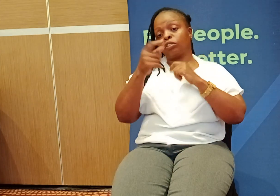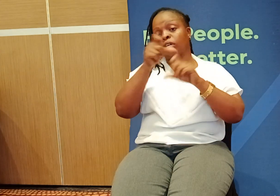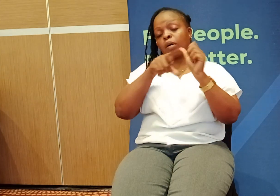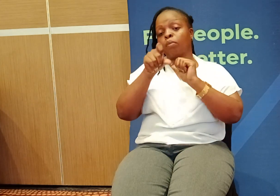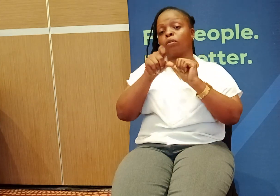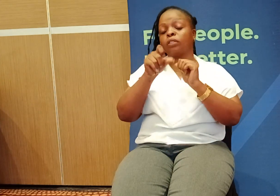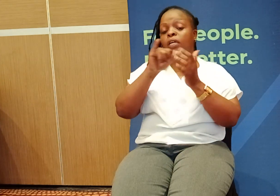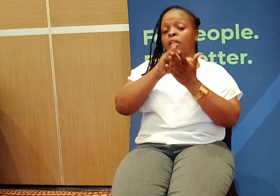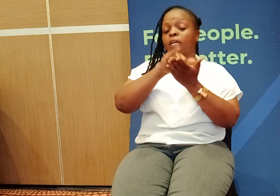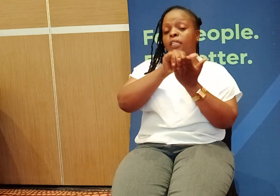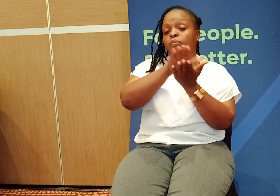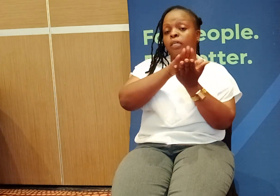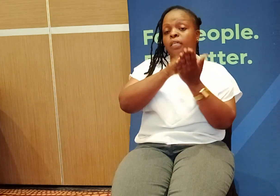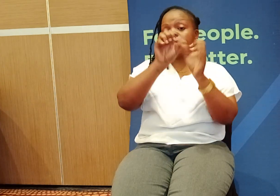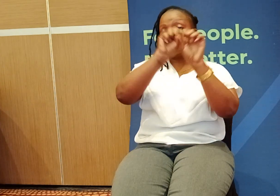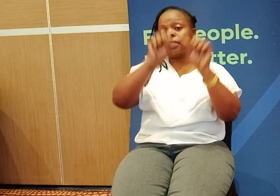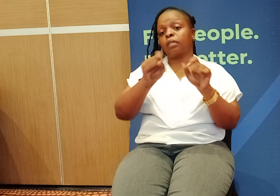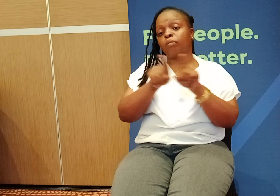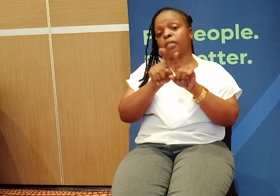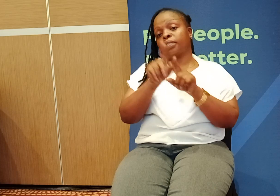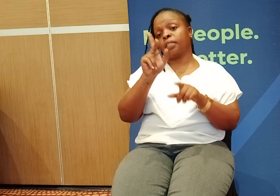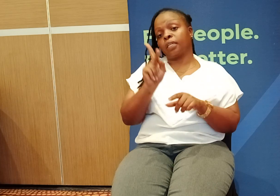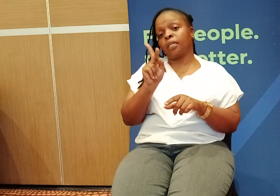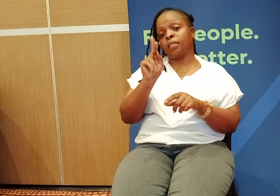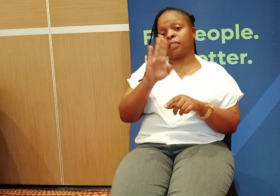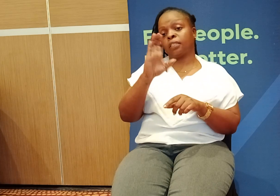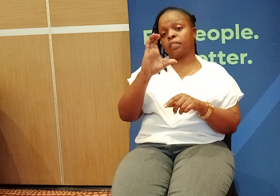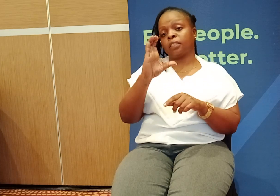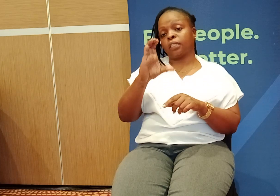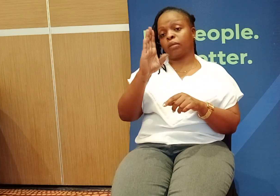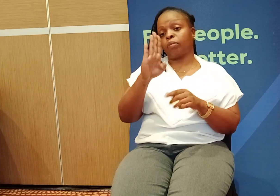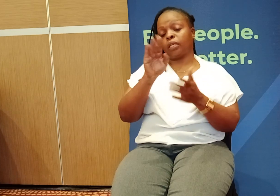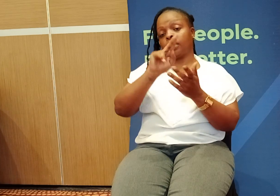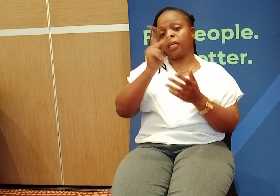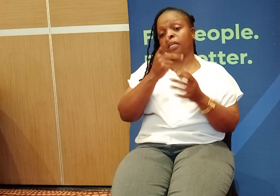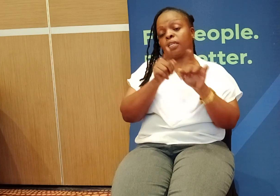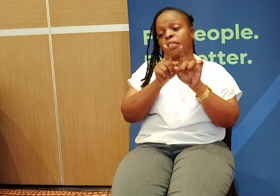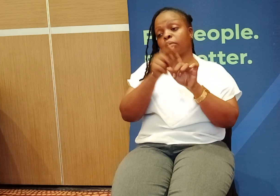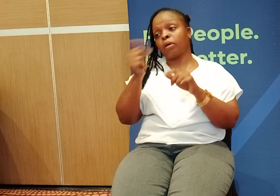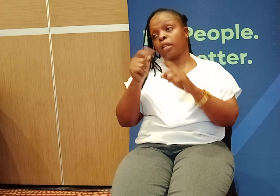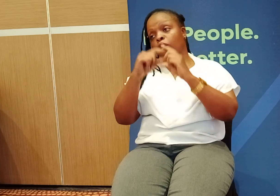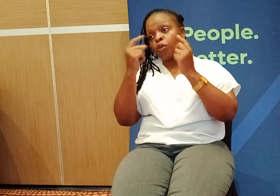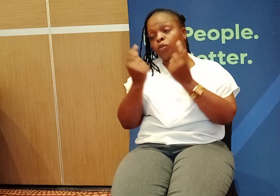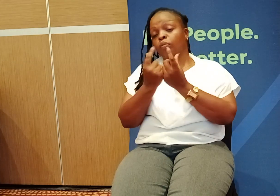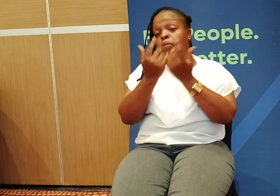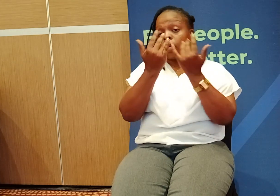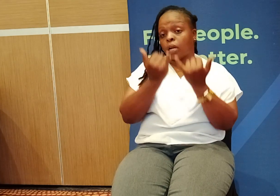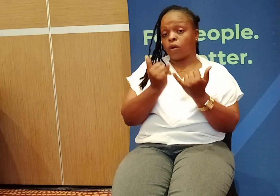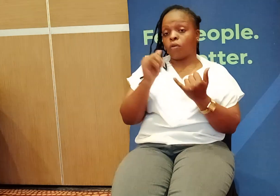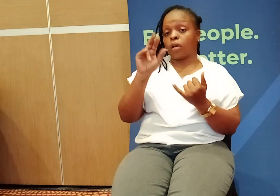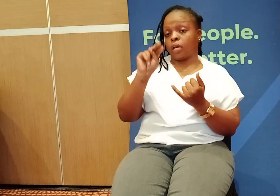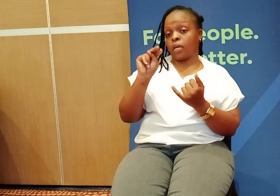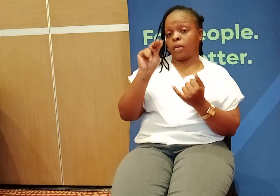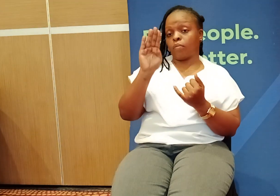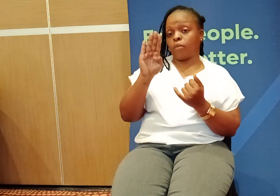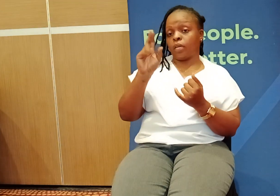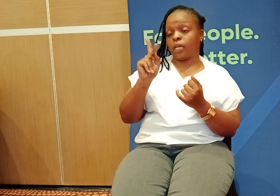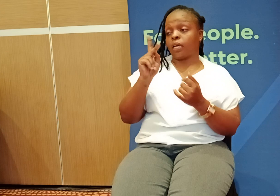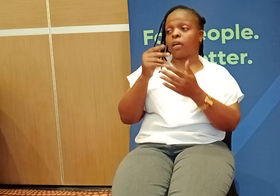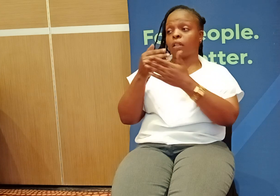Kenya and the rest of the group. You know, today, NBK smoothly, and thank you, Joe, to you and the board